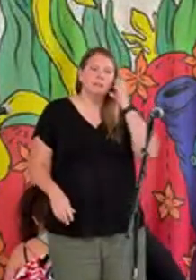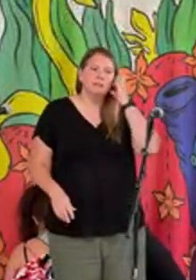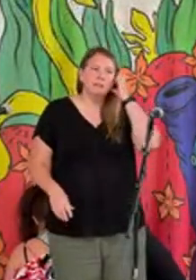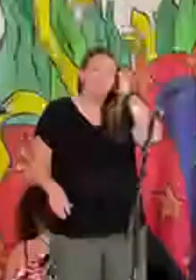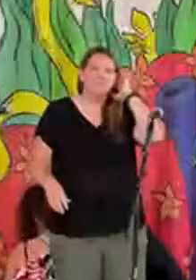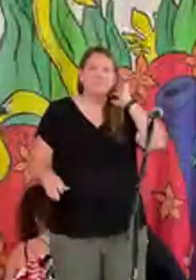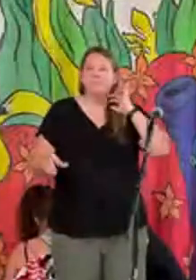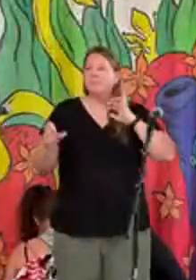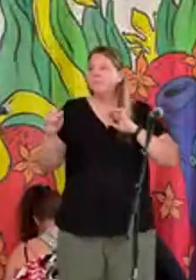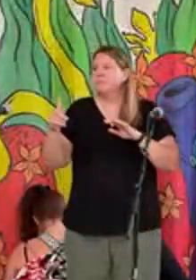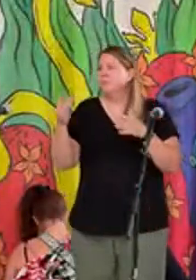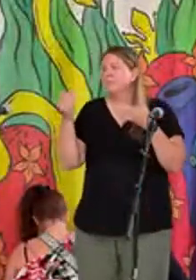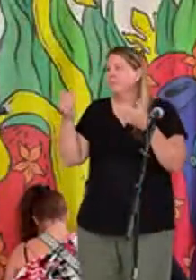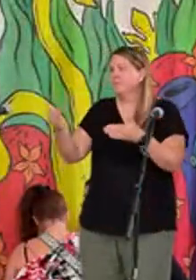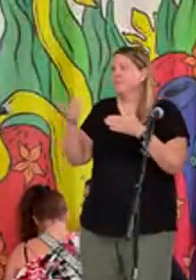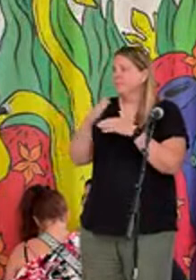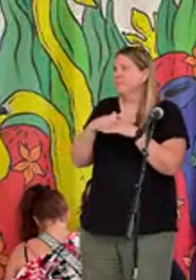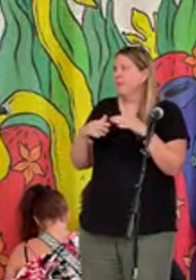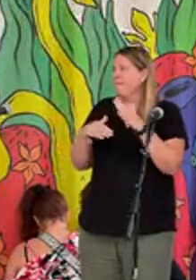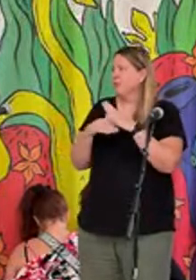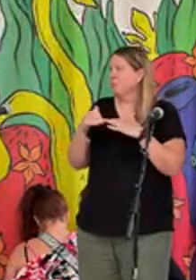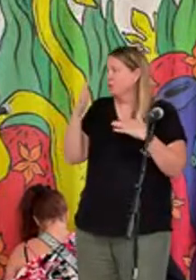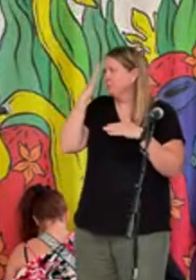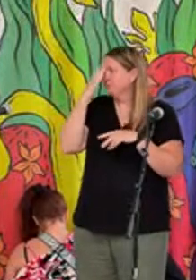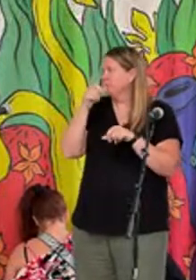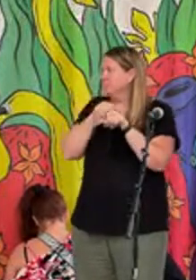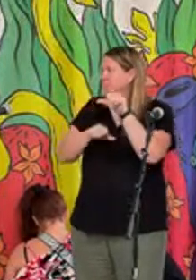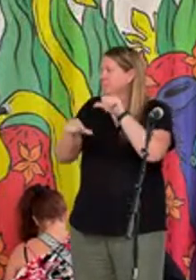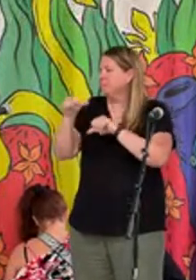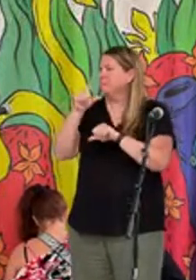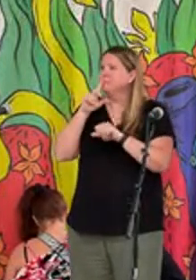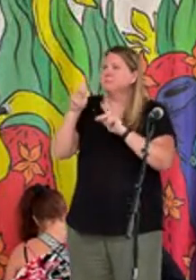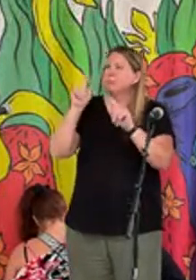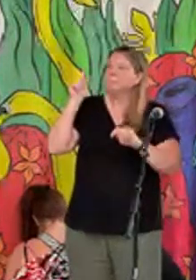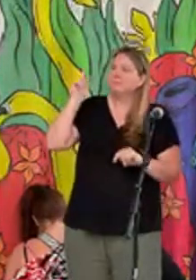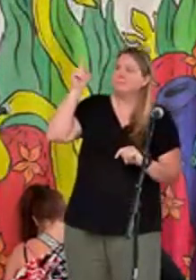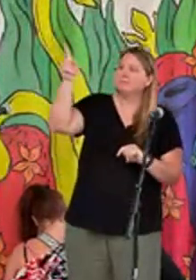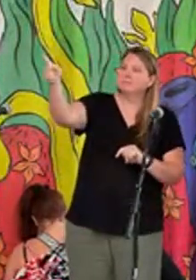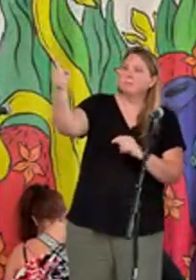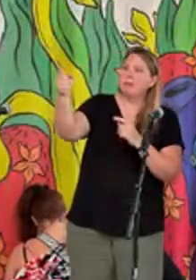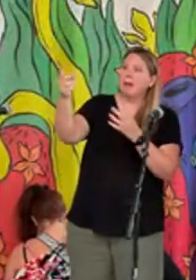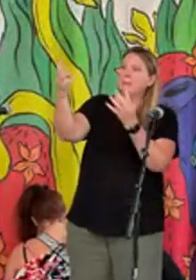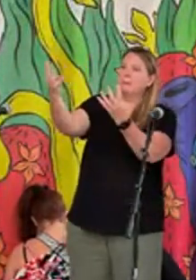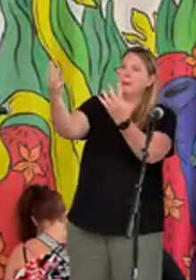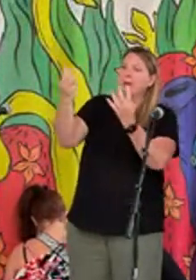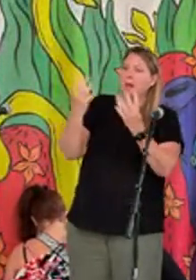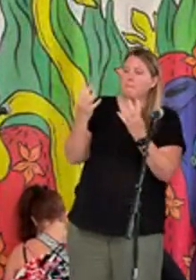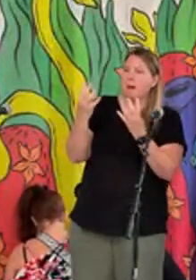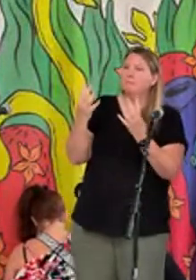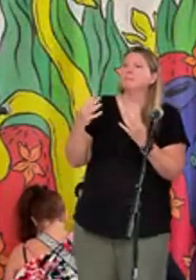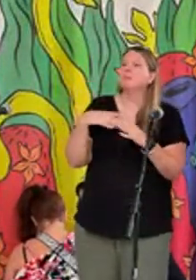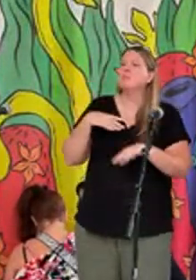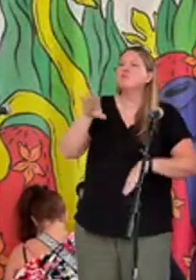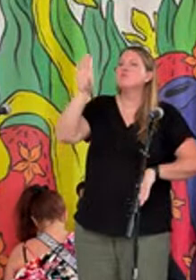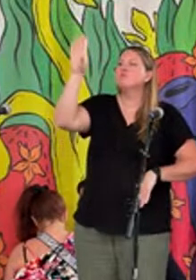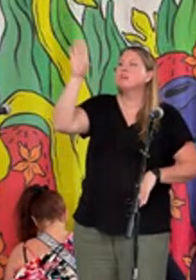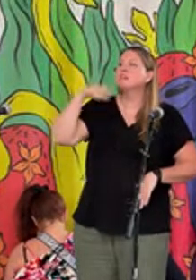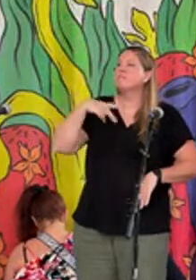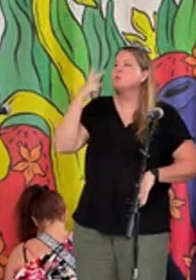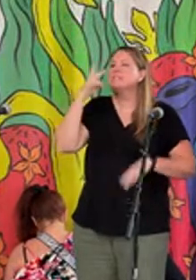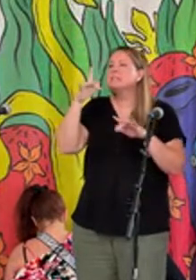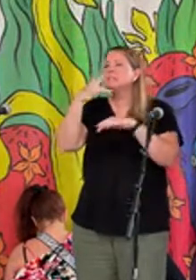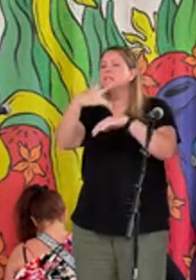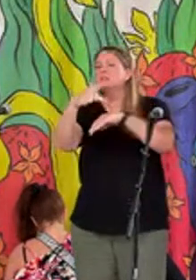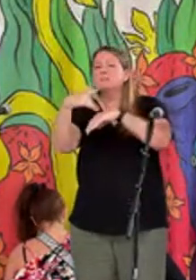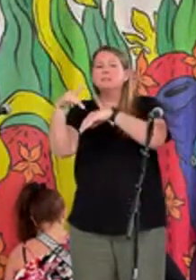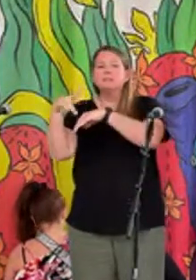Let's get comfortable and familiar. There are people in the back that may want to scoot up. You can stand against that wall. Raise your hand if you see a space